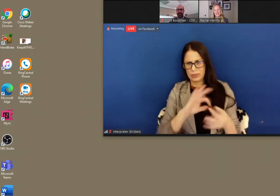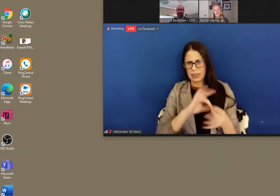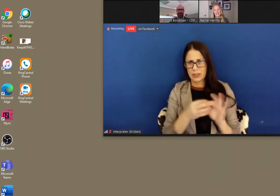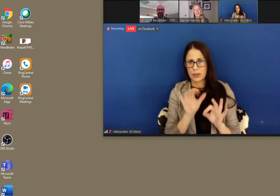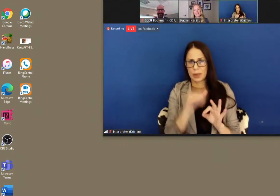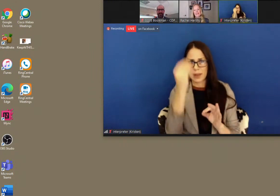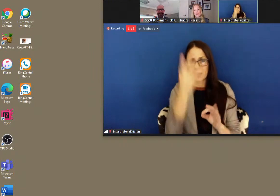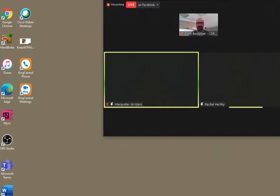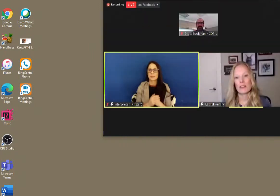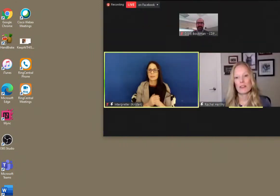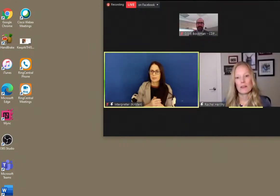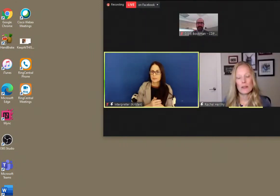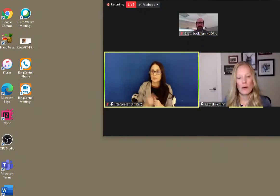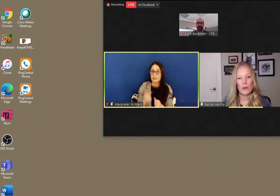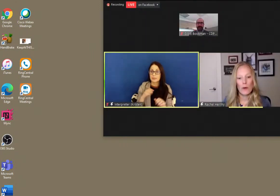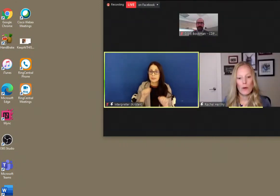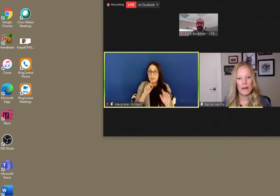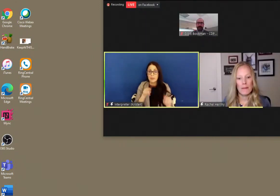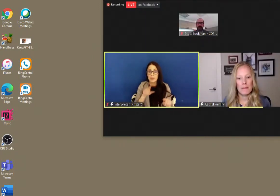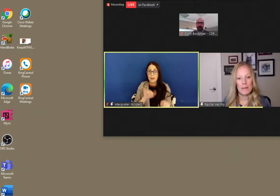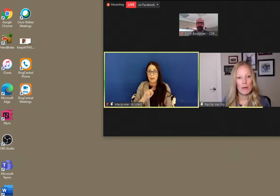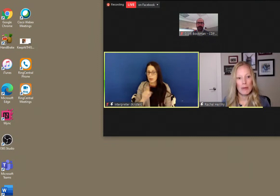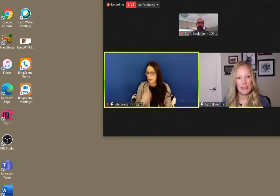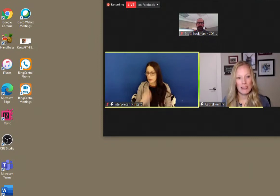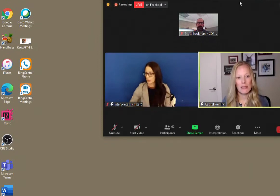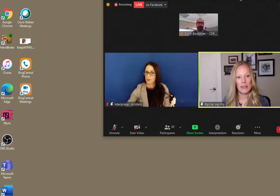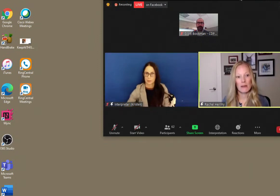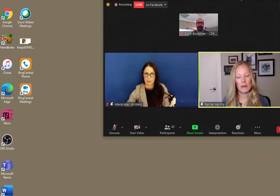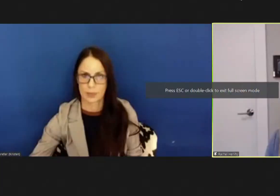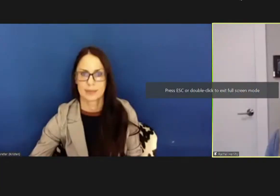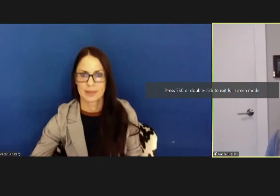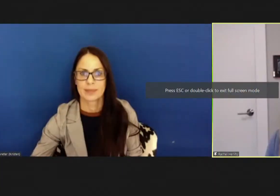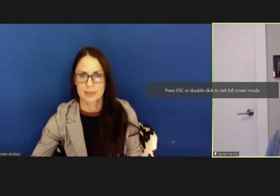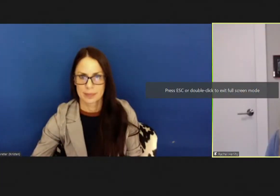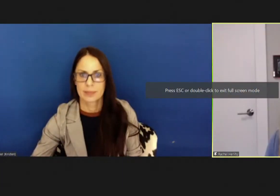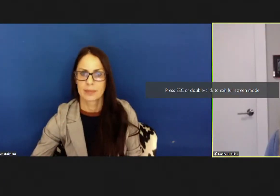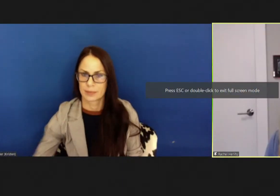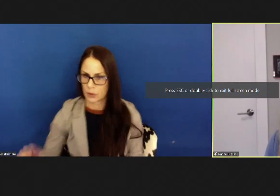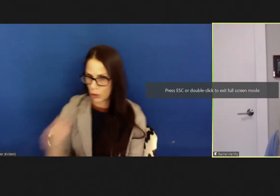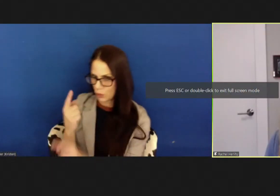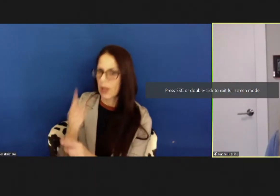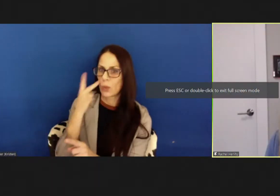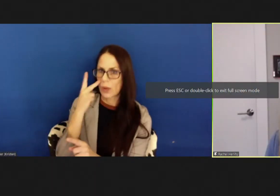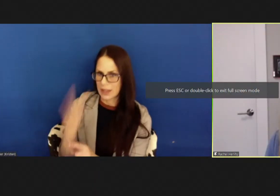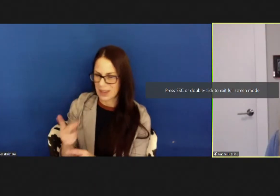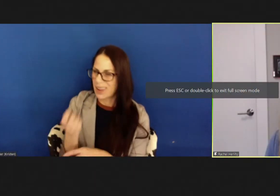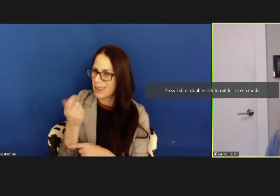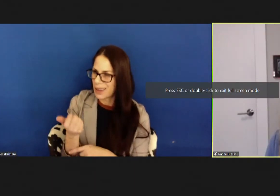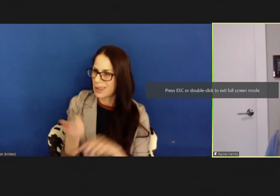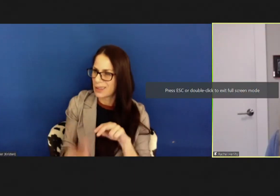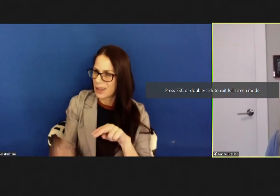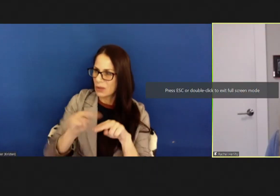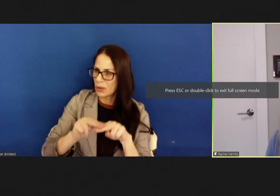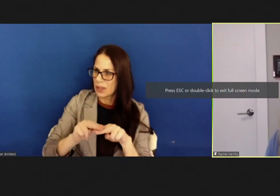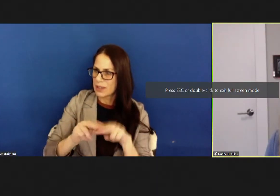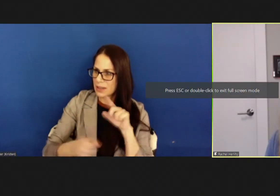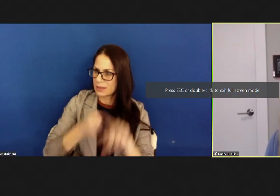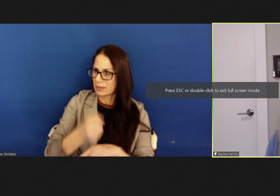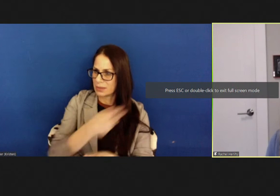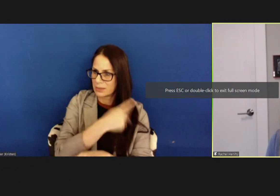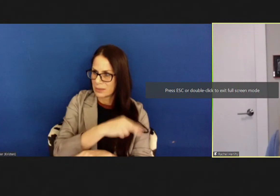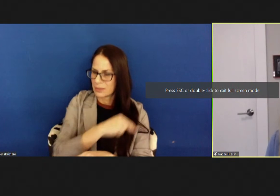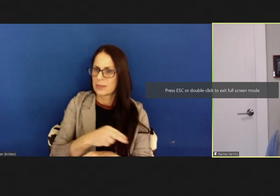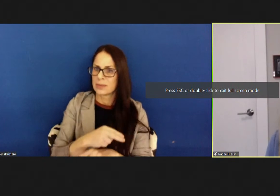Yeah, this is Rachel. I can take that question. So you're right. We did see a little bit of an increase in hospitalizations over